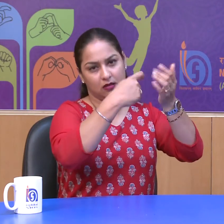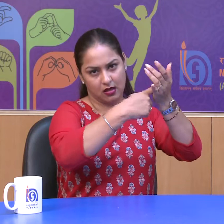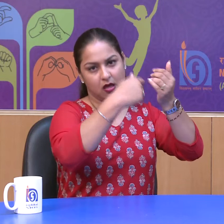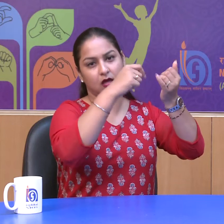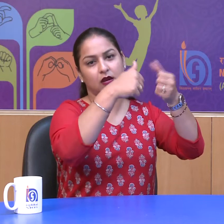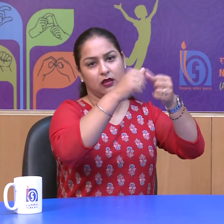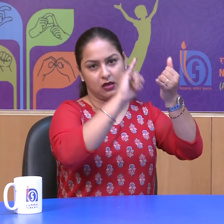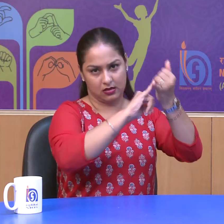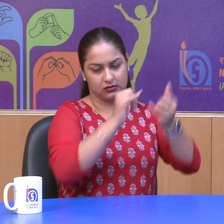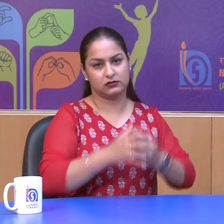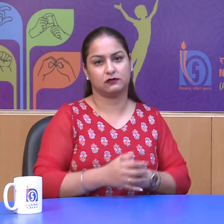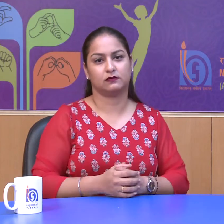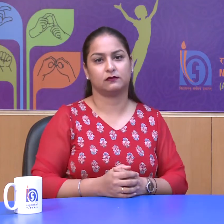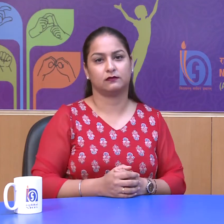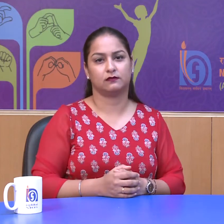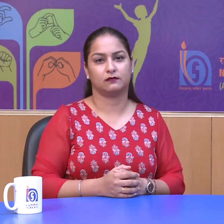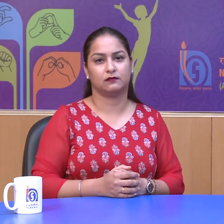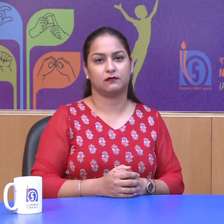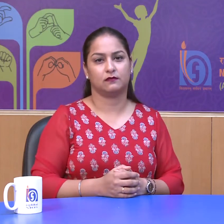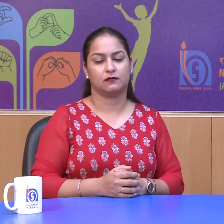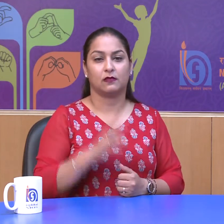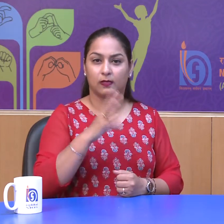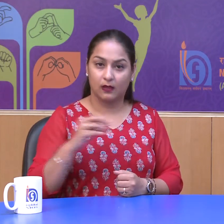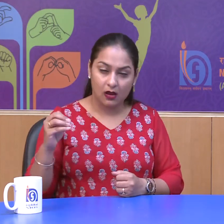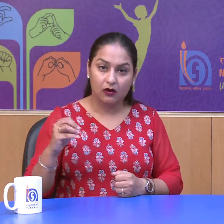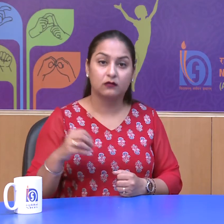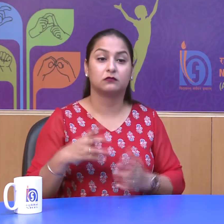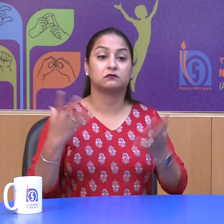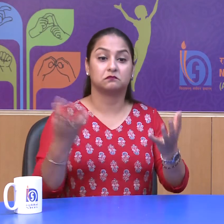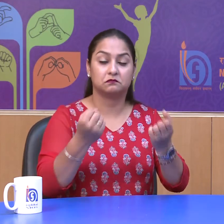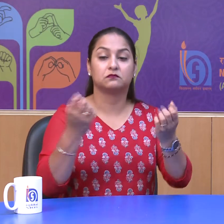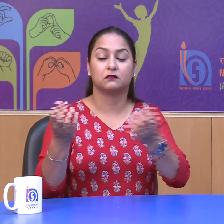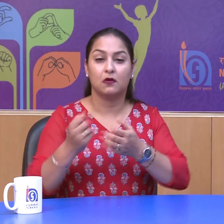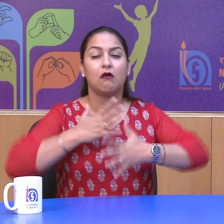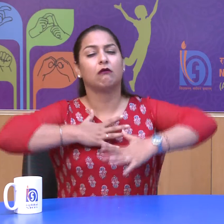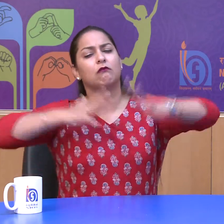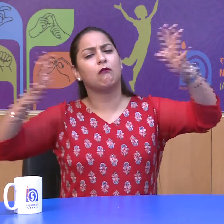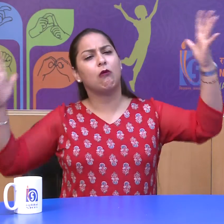PADYATRAS, and conducting mass awareness activities